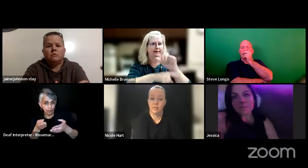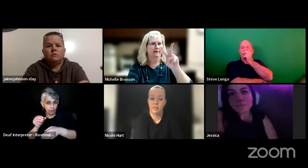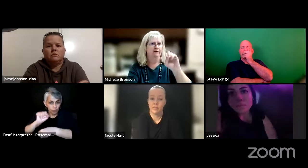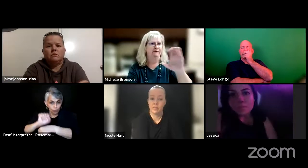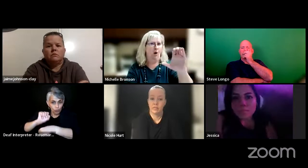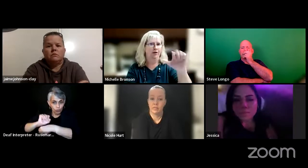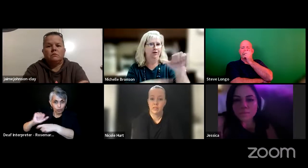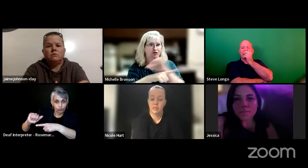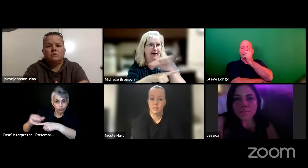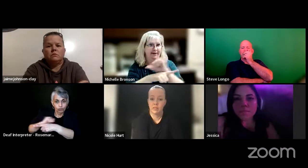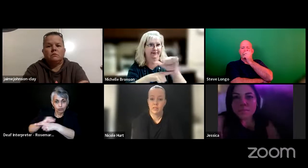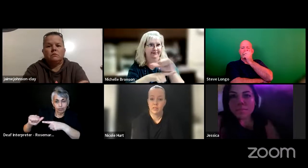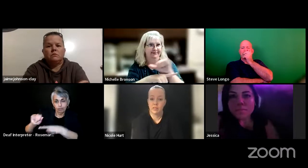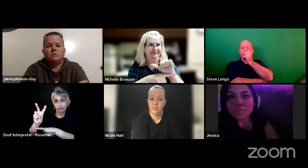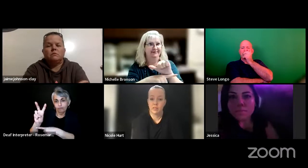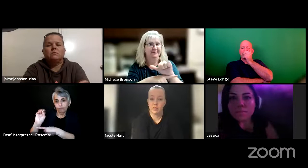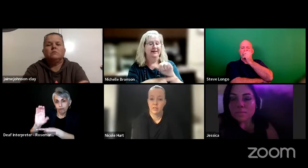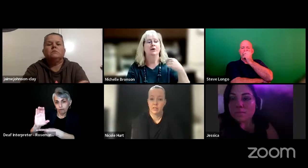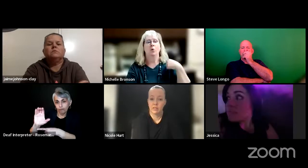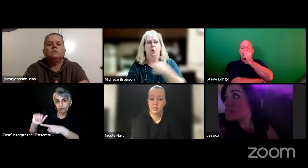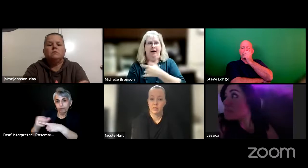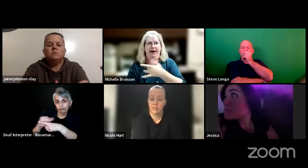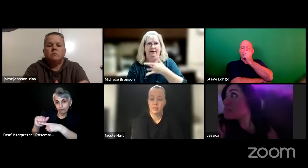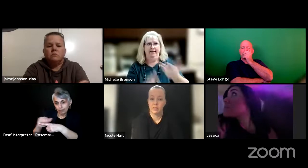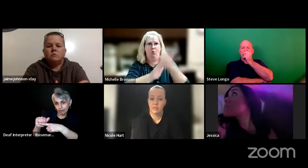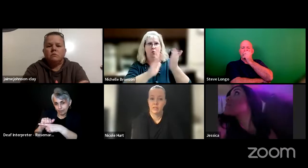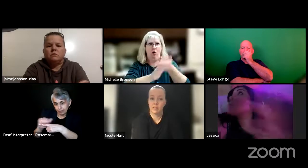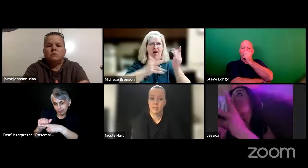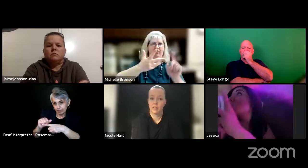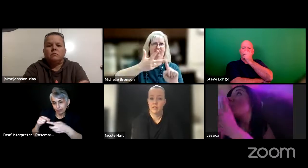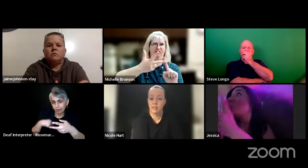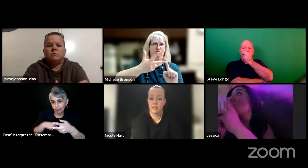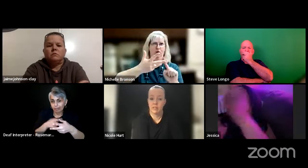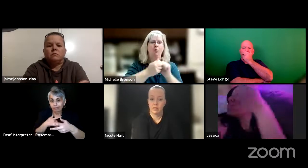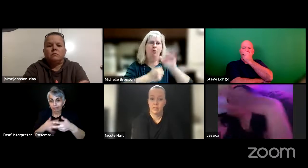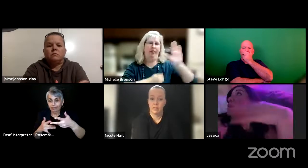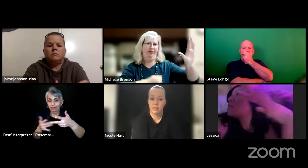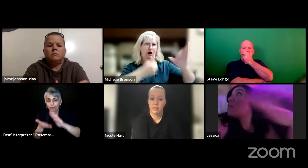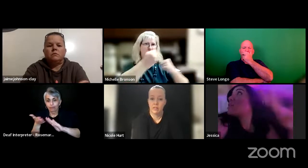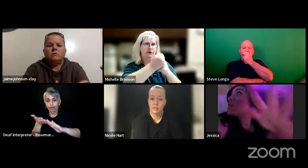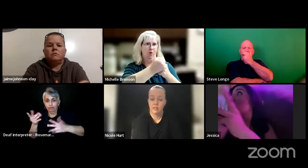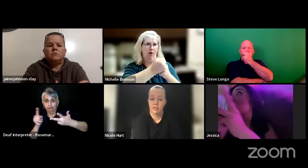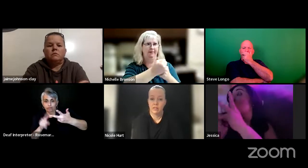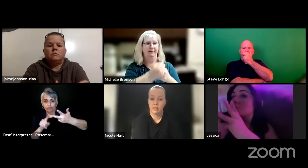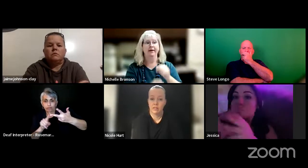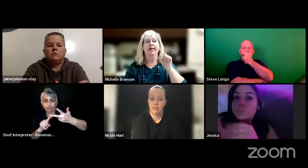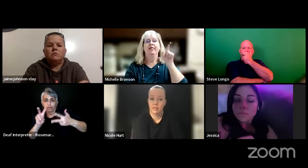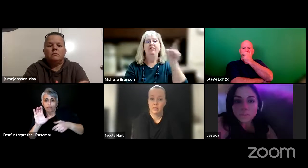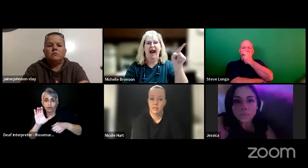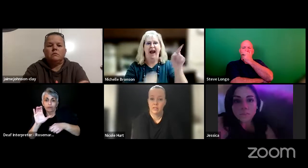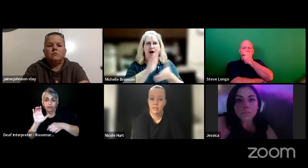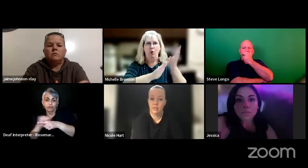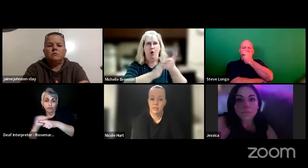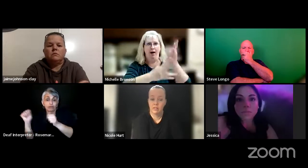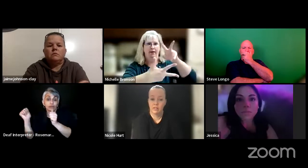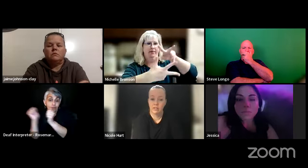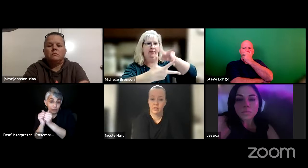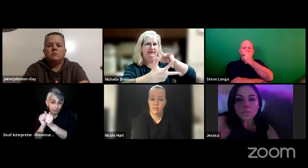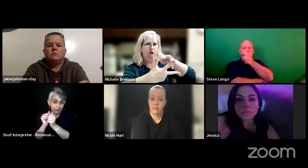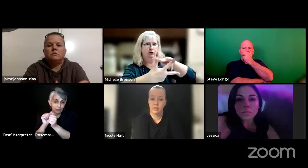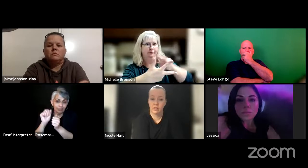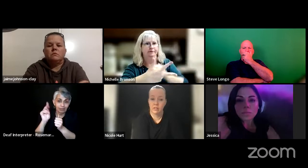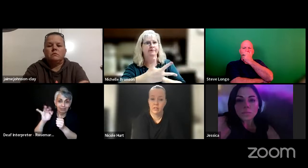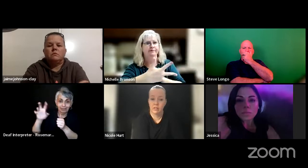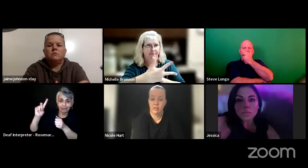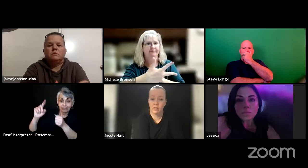third one will be focused on vocational training. We tend to run the vocational training with NTID